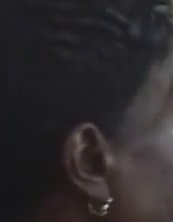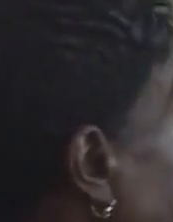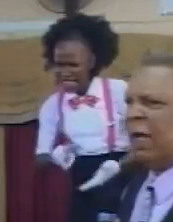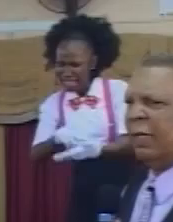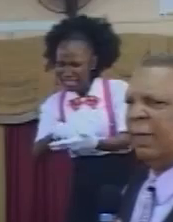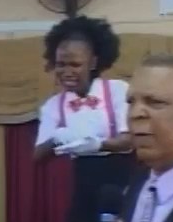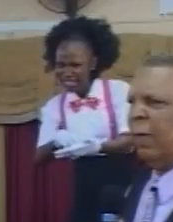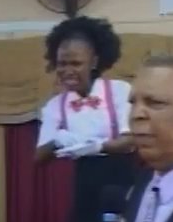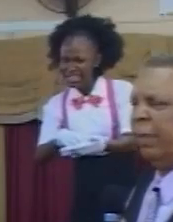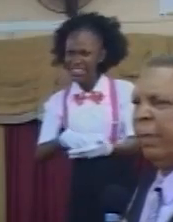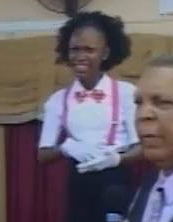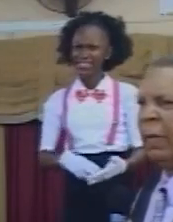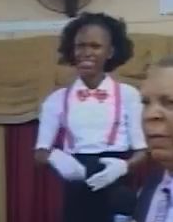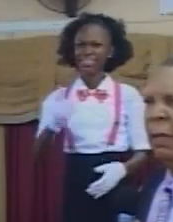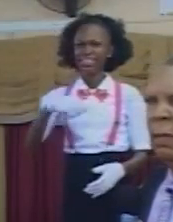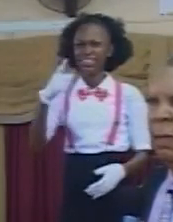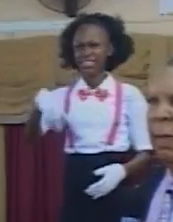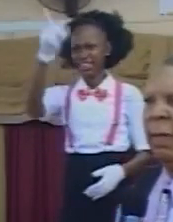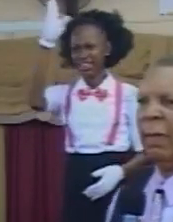we come and say, God, see me now.